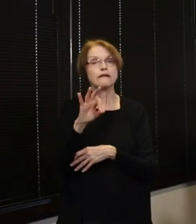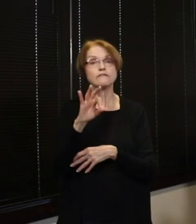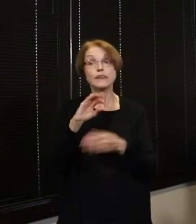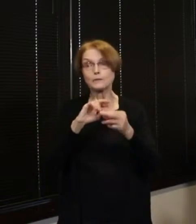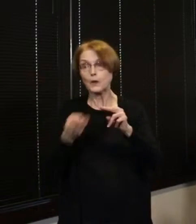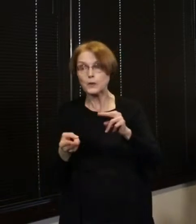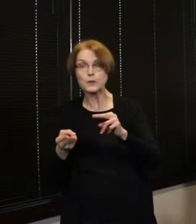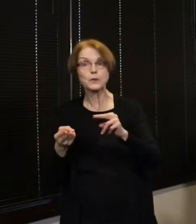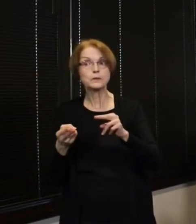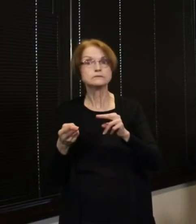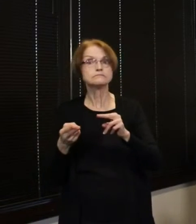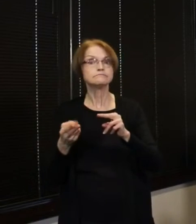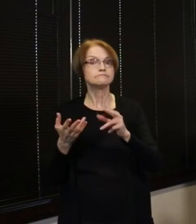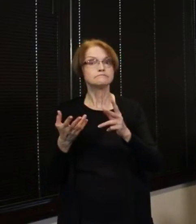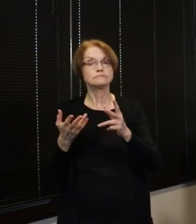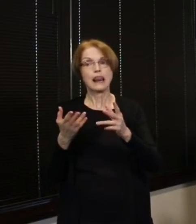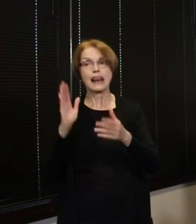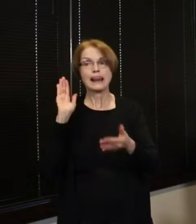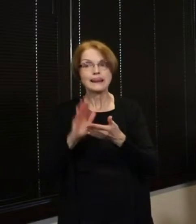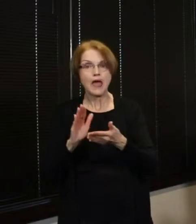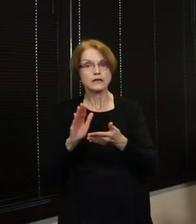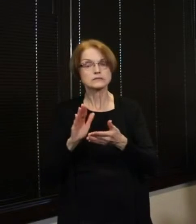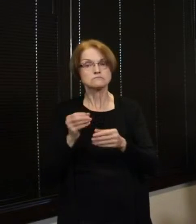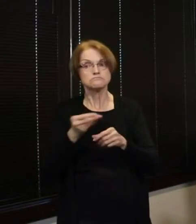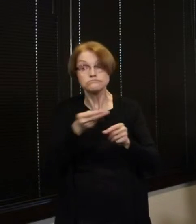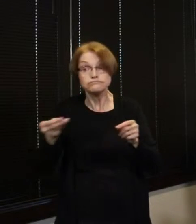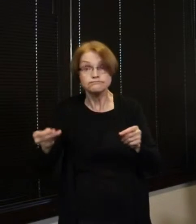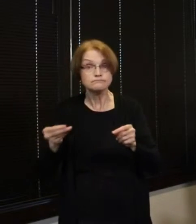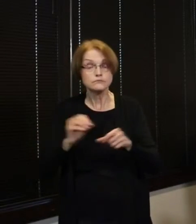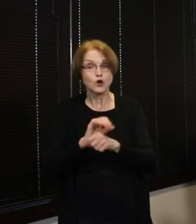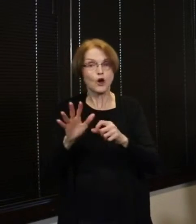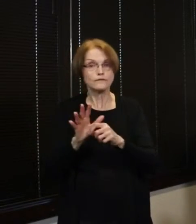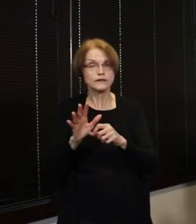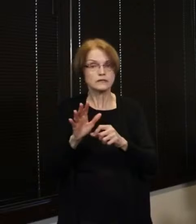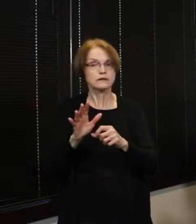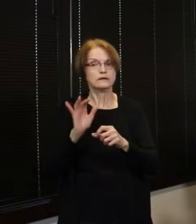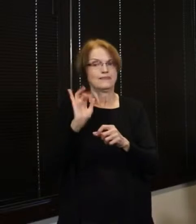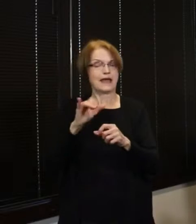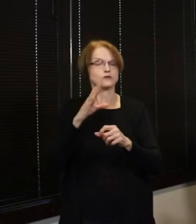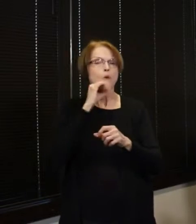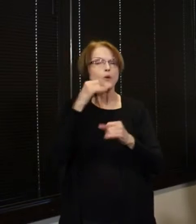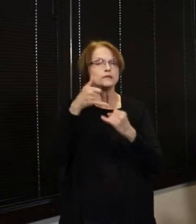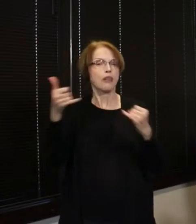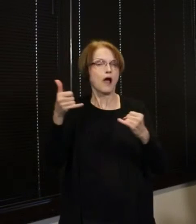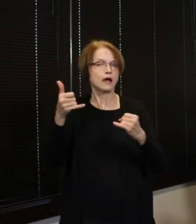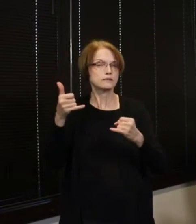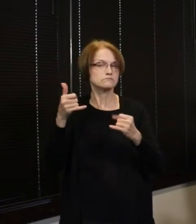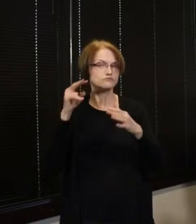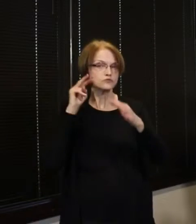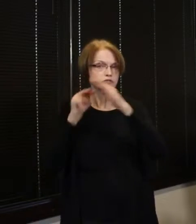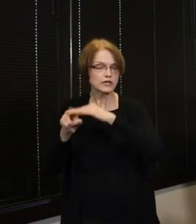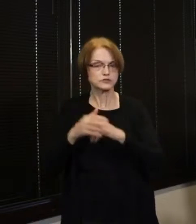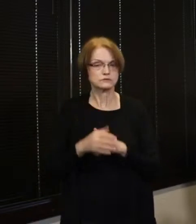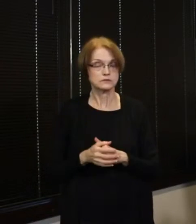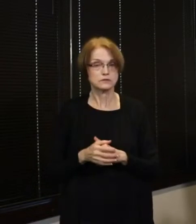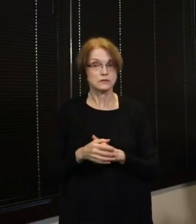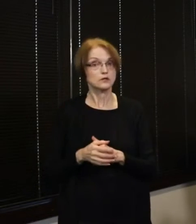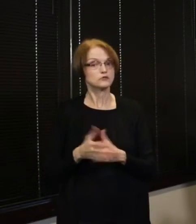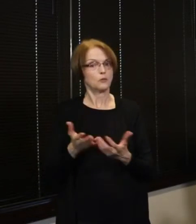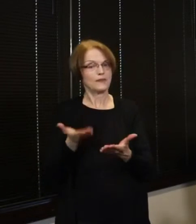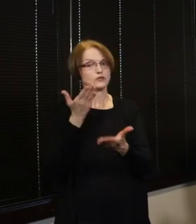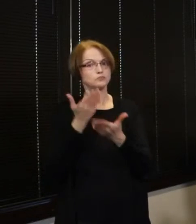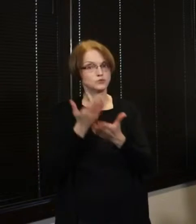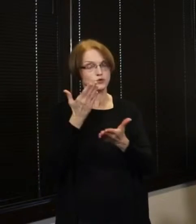or improvement in the transmission rate, then we'll see the orange line. And so you can see how reducing transmission has